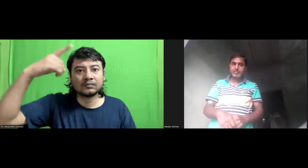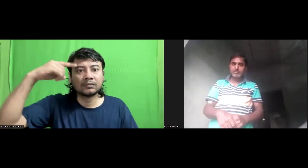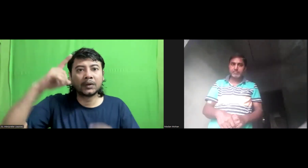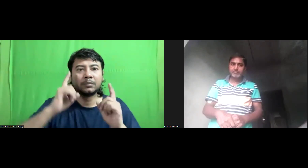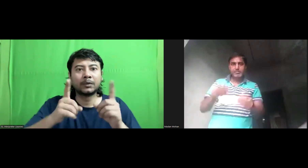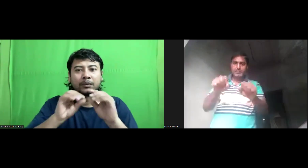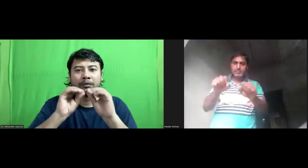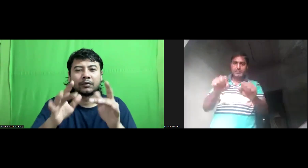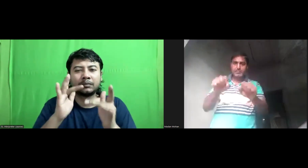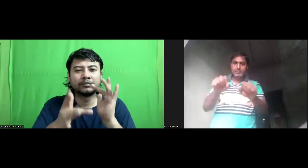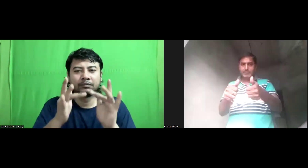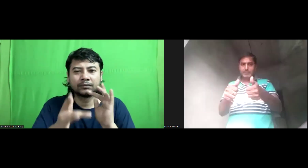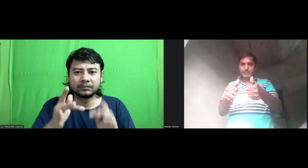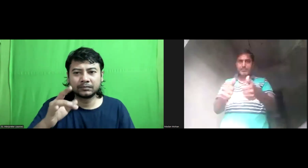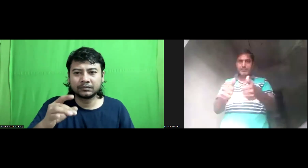He can't see.